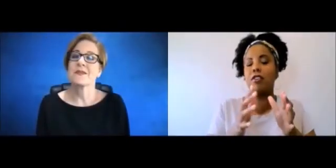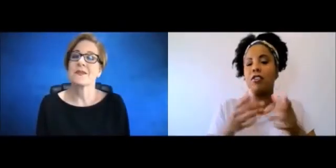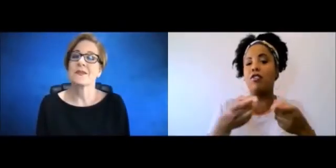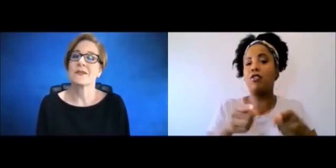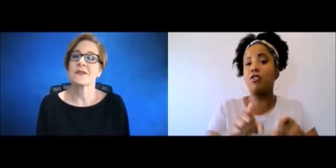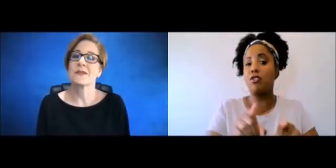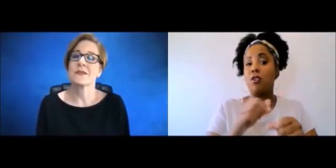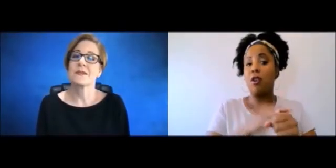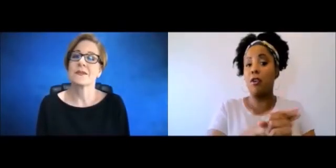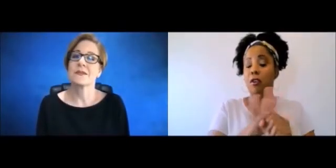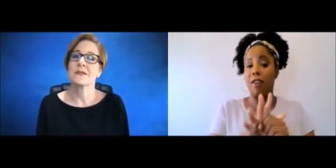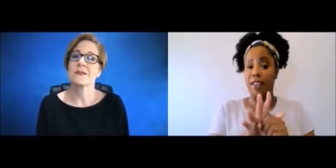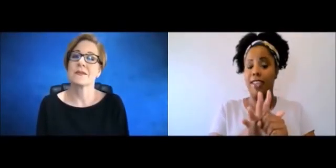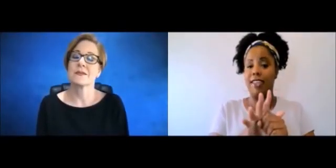Many interpreters during